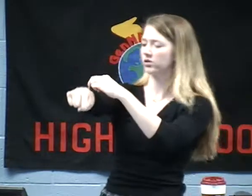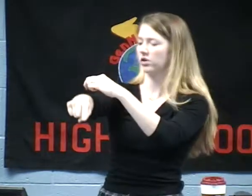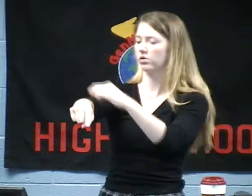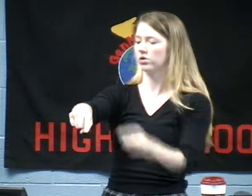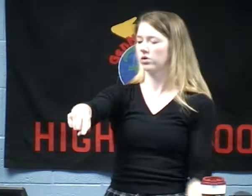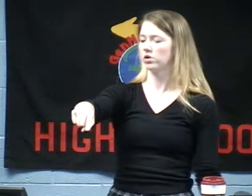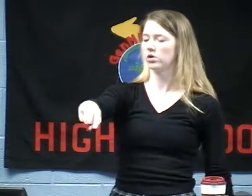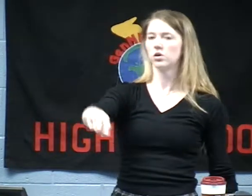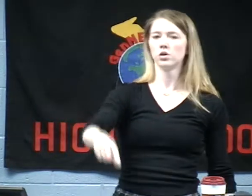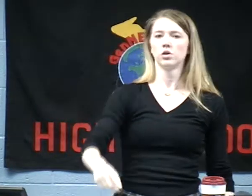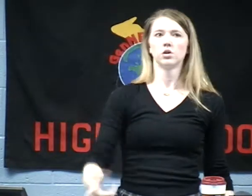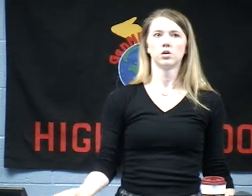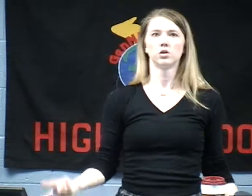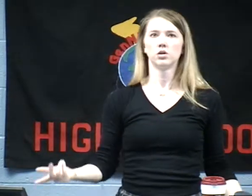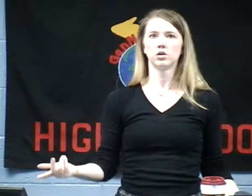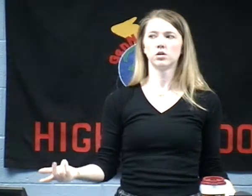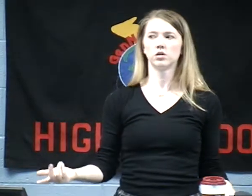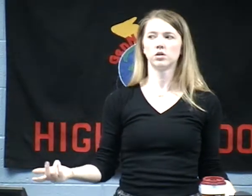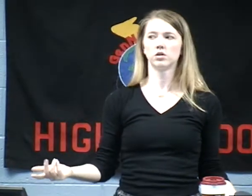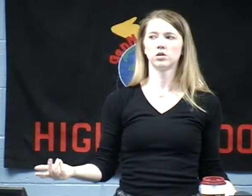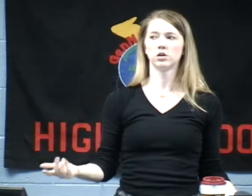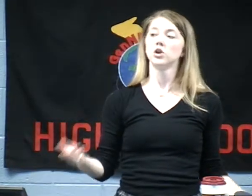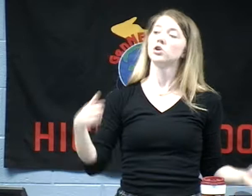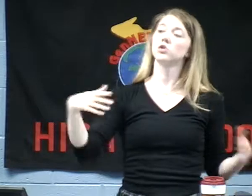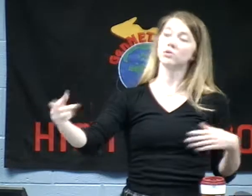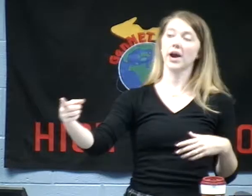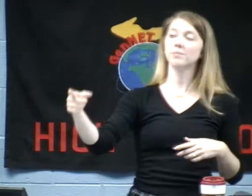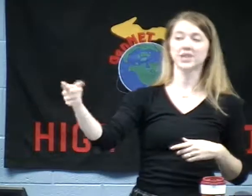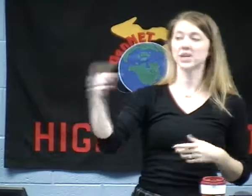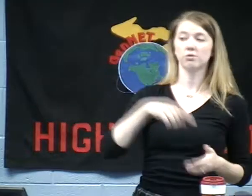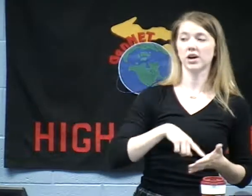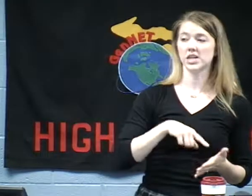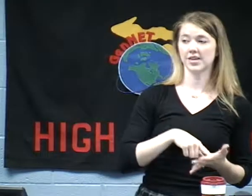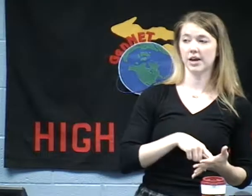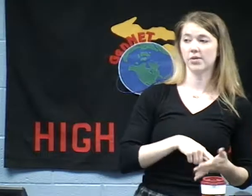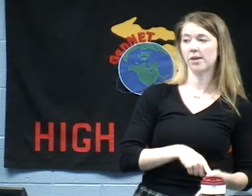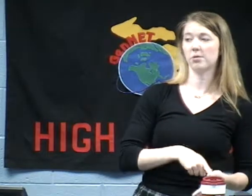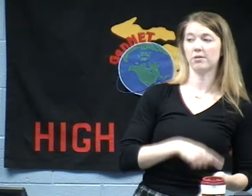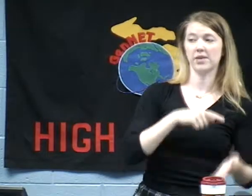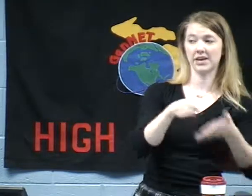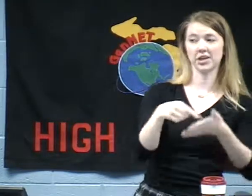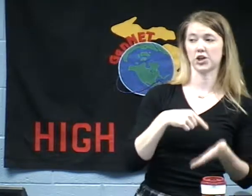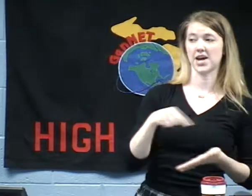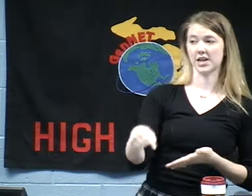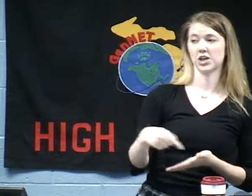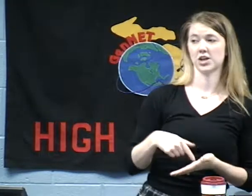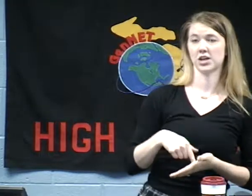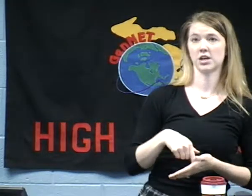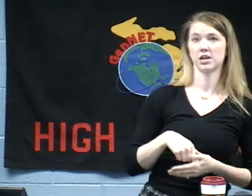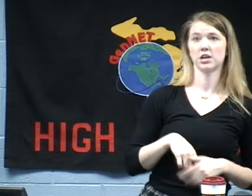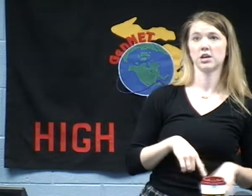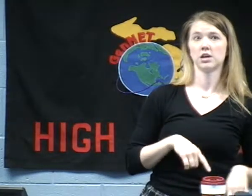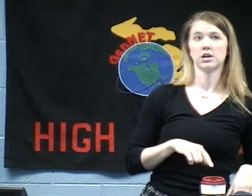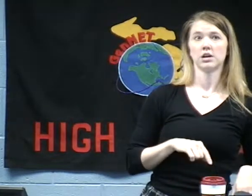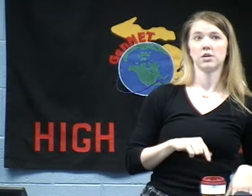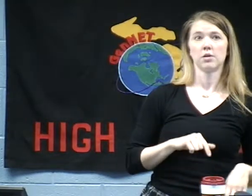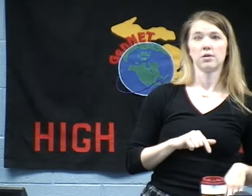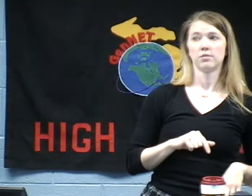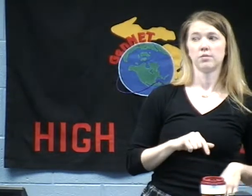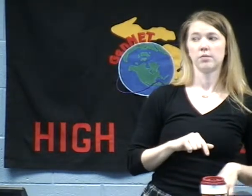do? Right. You could write, but then you run into the same problem of the English knowledge. Draw a